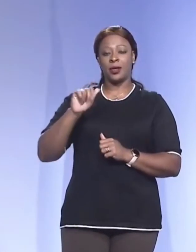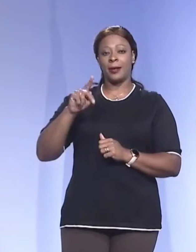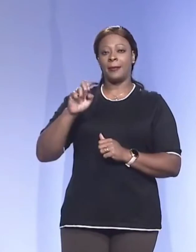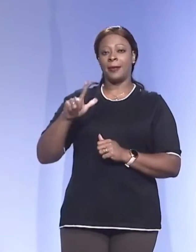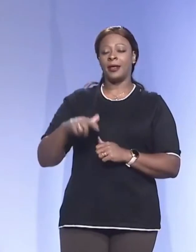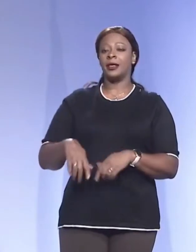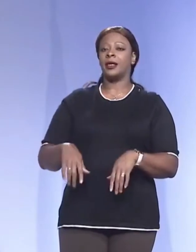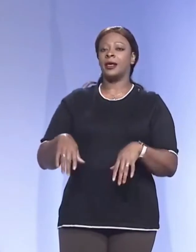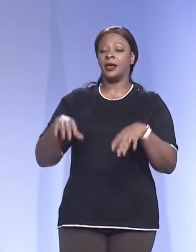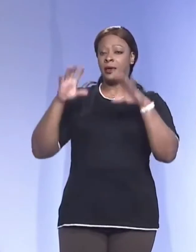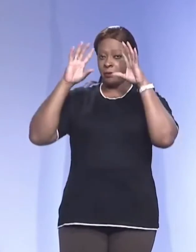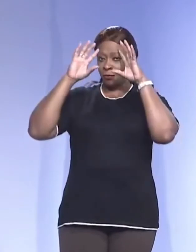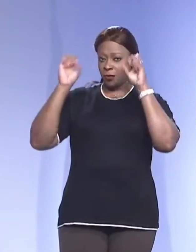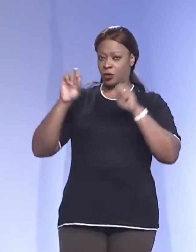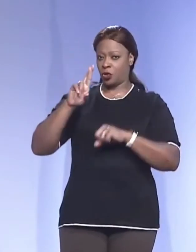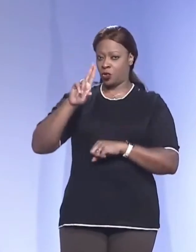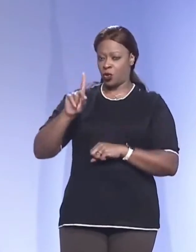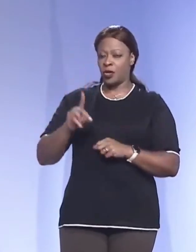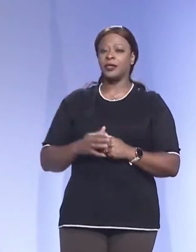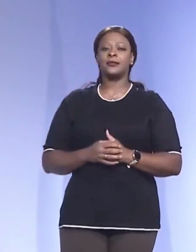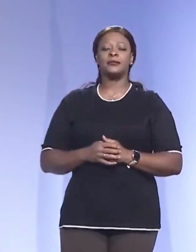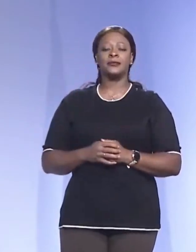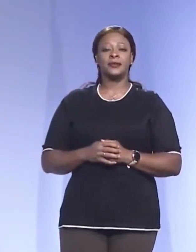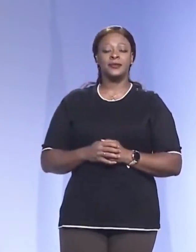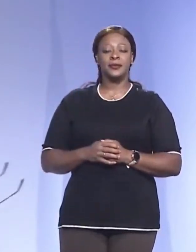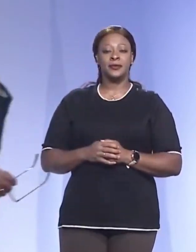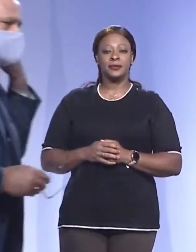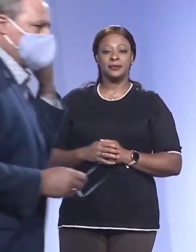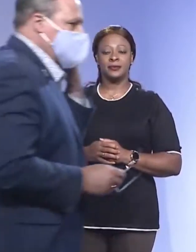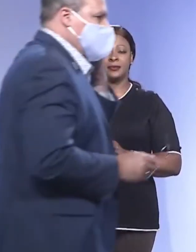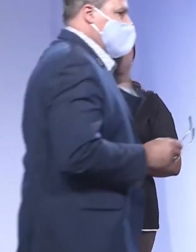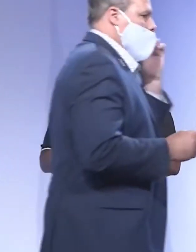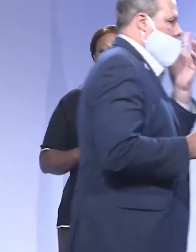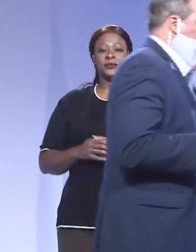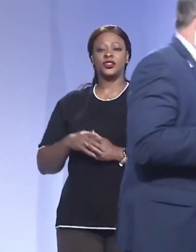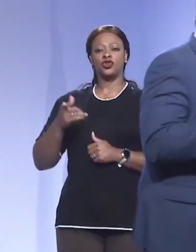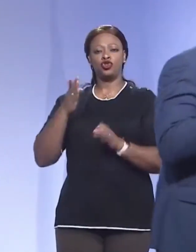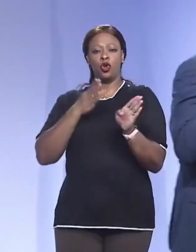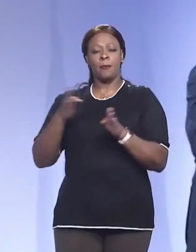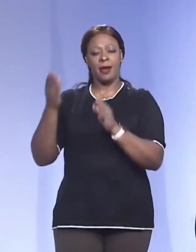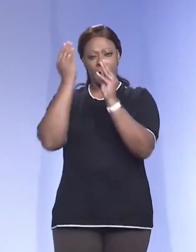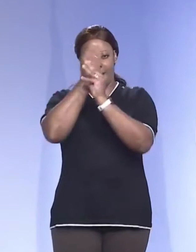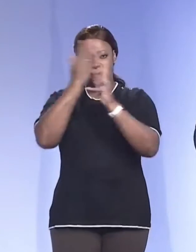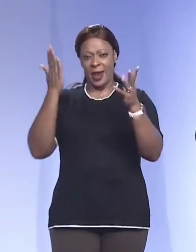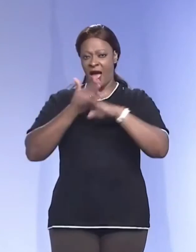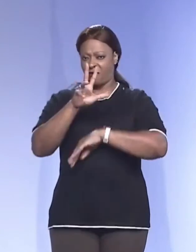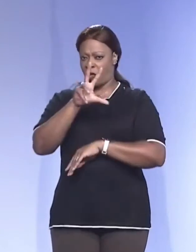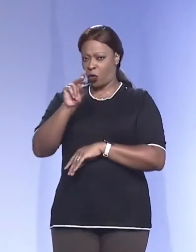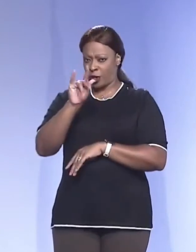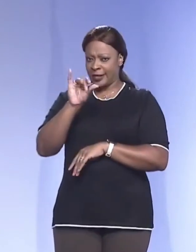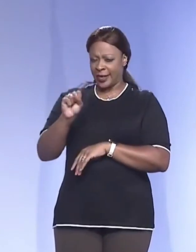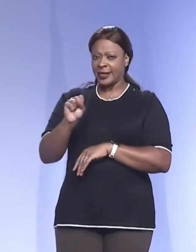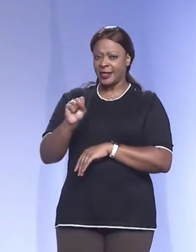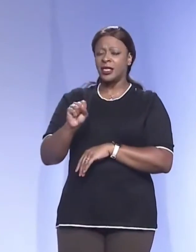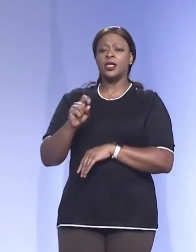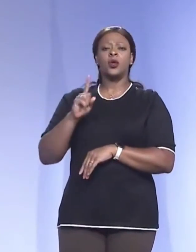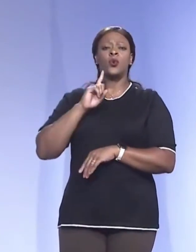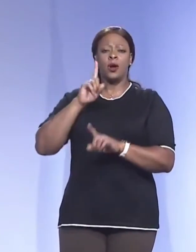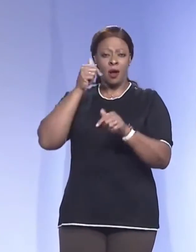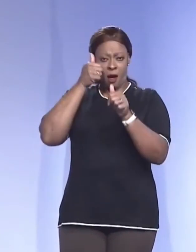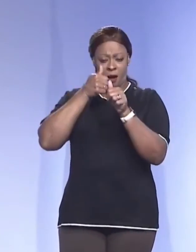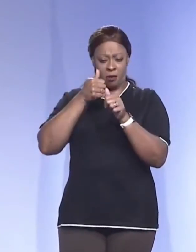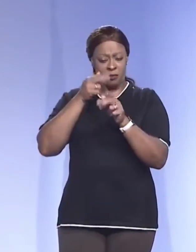President Rudd, you said that you're going to give an update after 30 days and you're going to be monitoring conditions on the ground. What